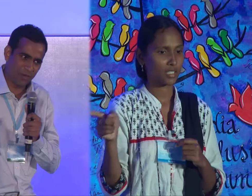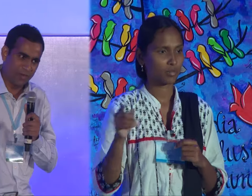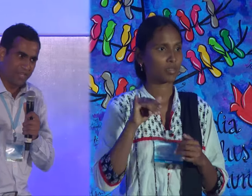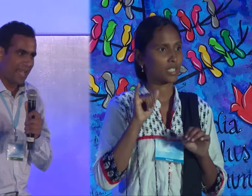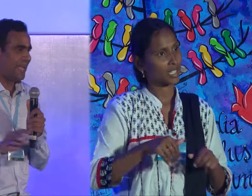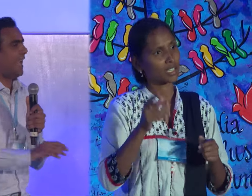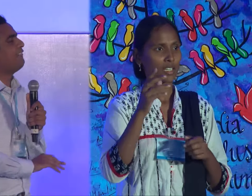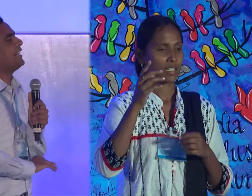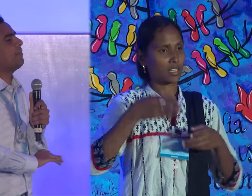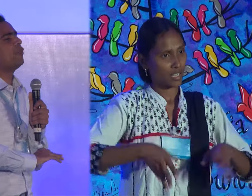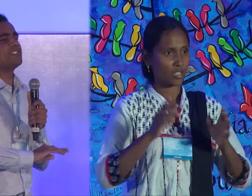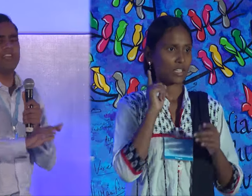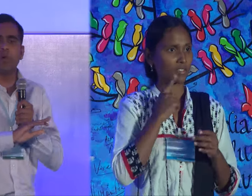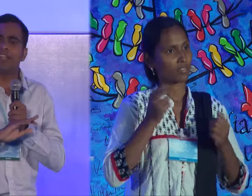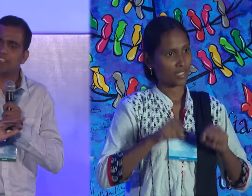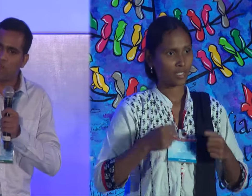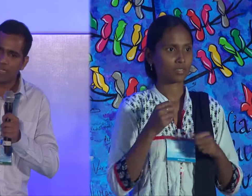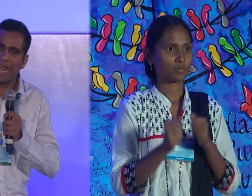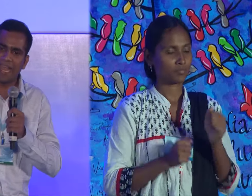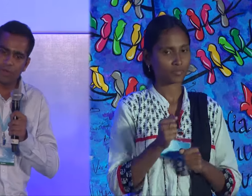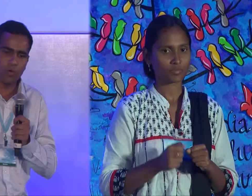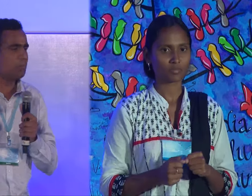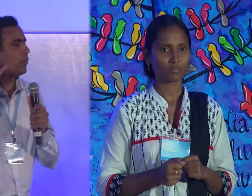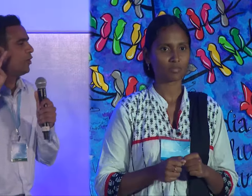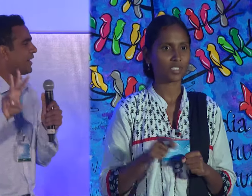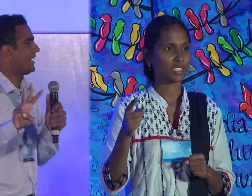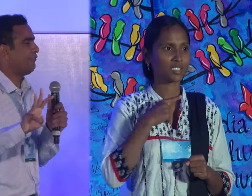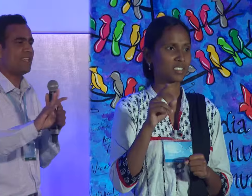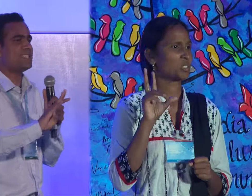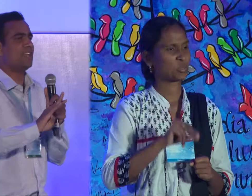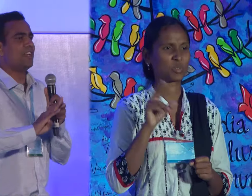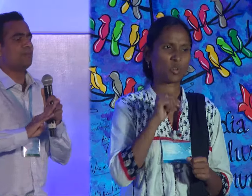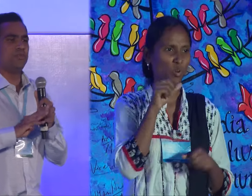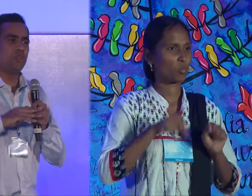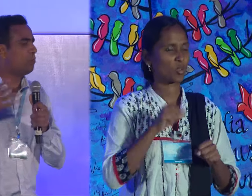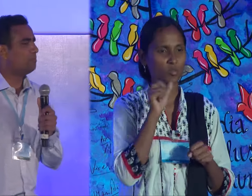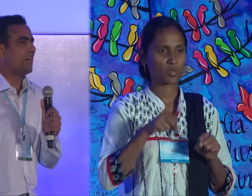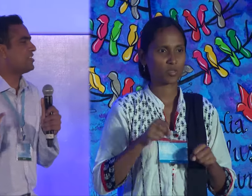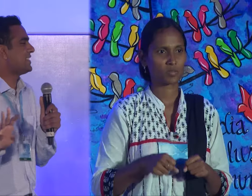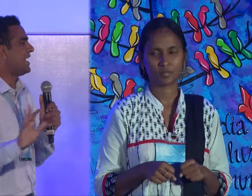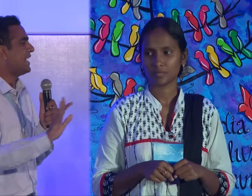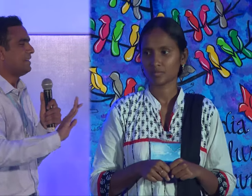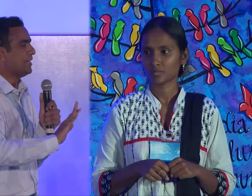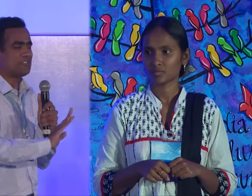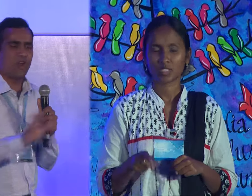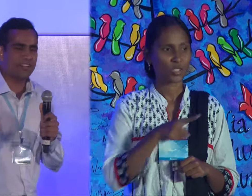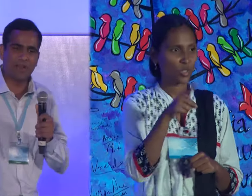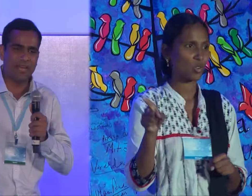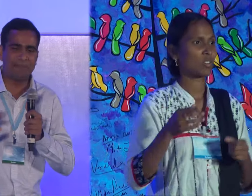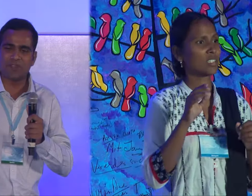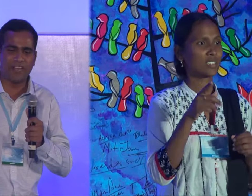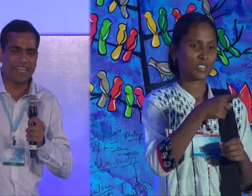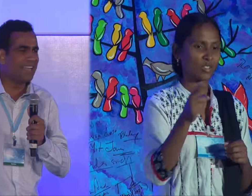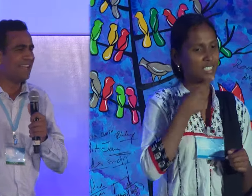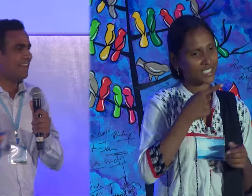is allowed. And every time he would say, no, it is not. I know we don't get referees. You are just saying that it is not